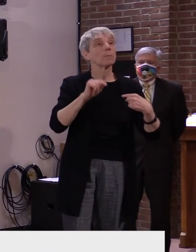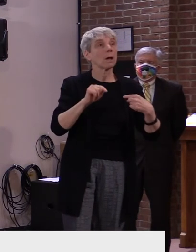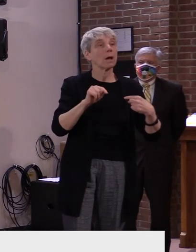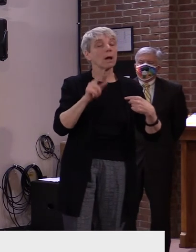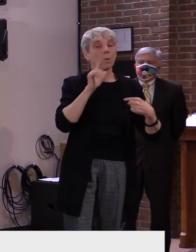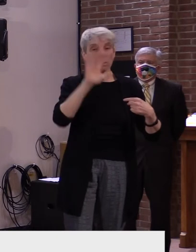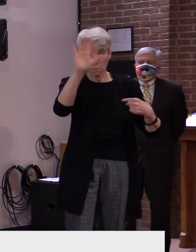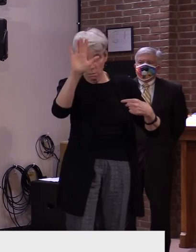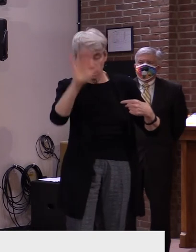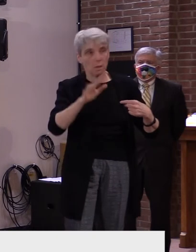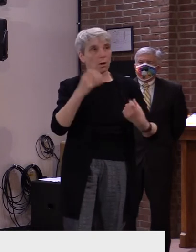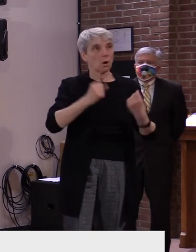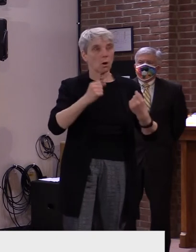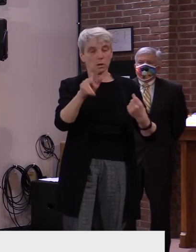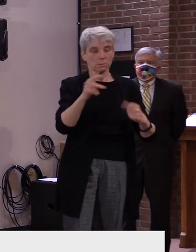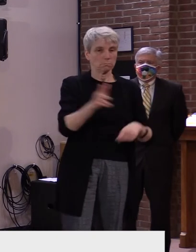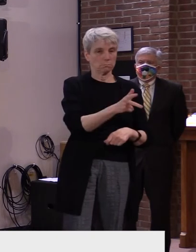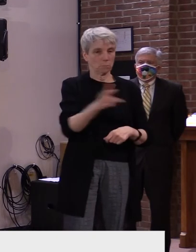effort